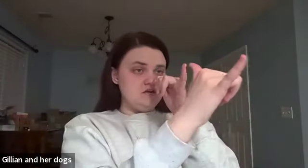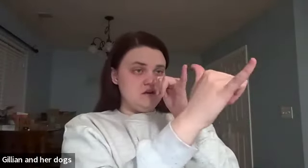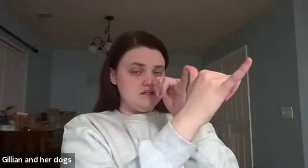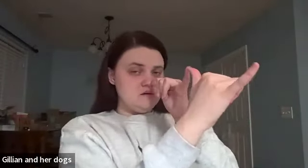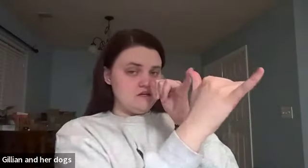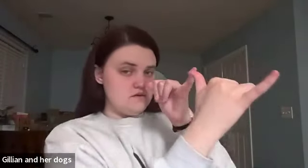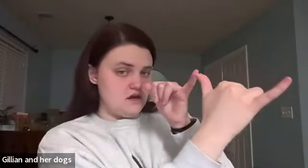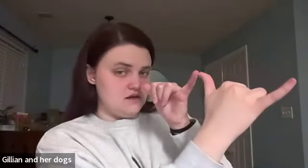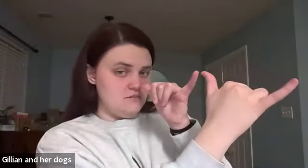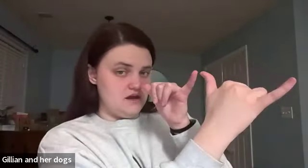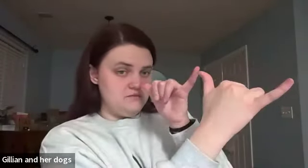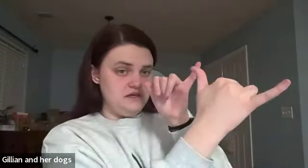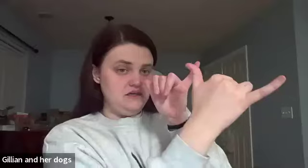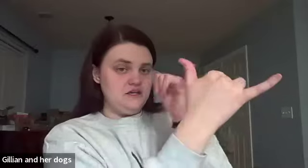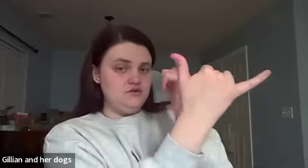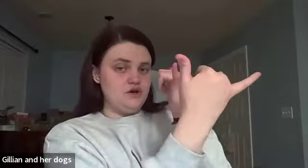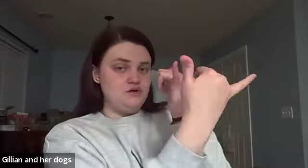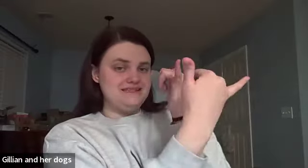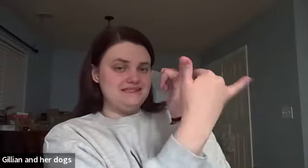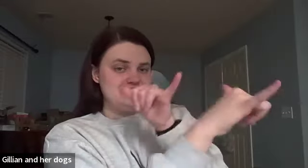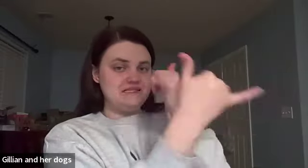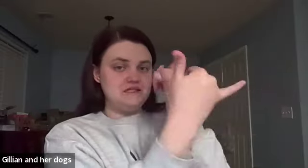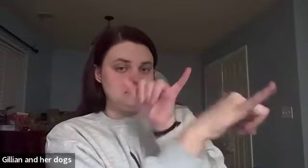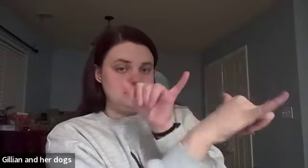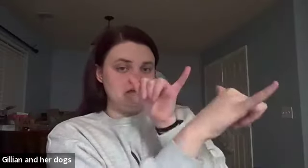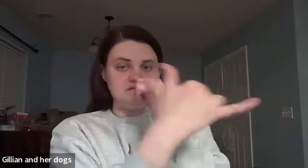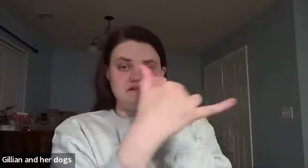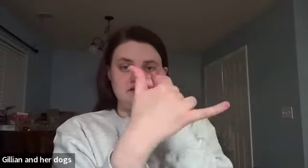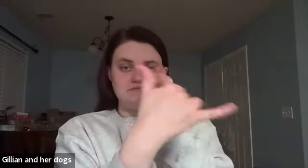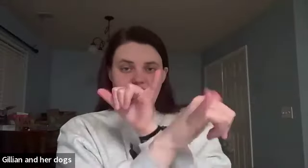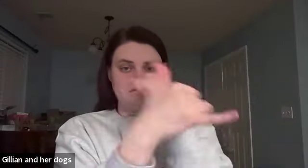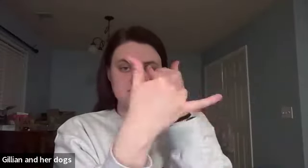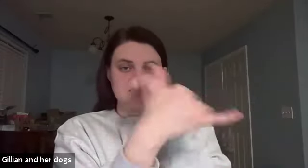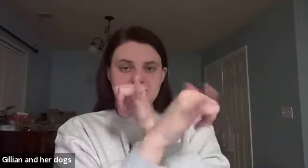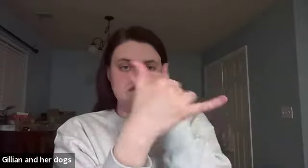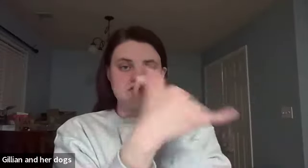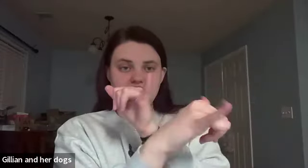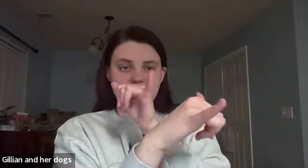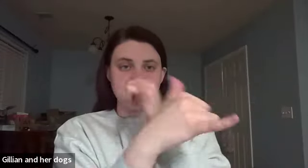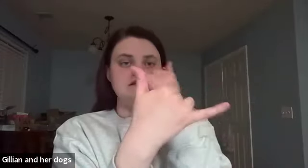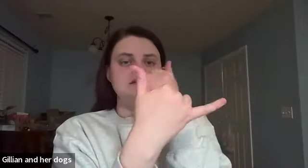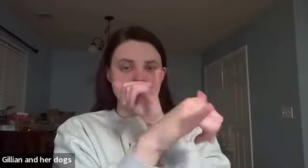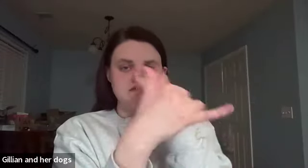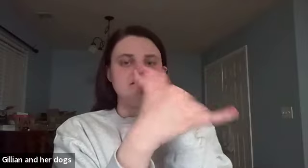your non-dominant thumb kind of come behind the pinky, and you go silly. They bounce. Silly,